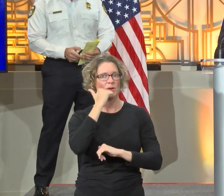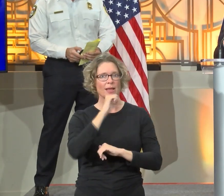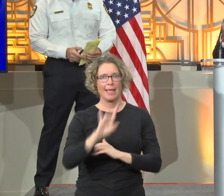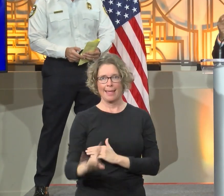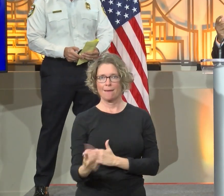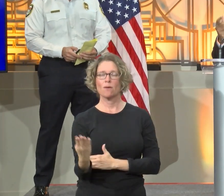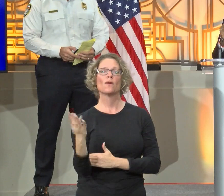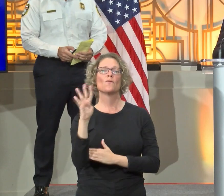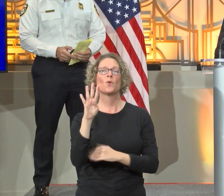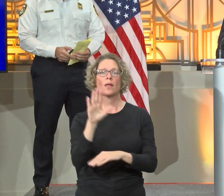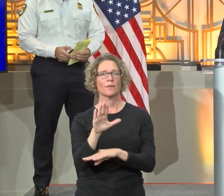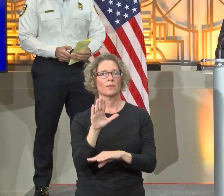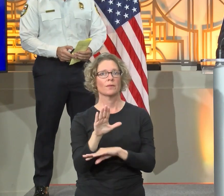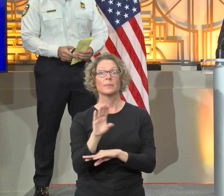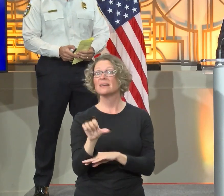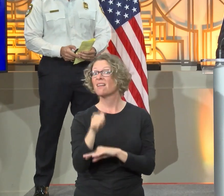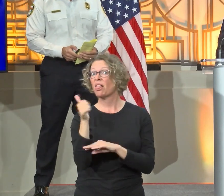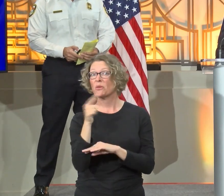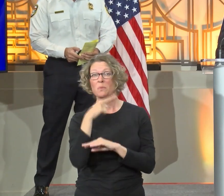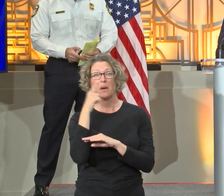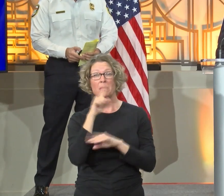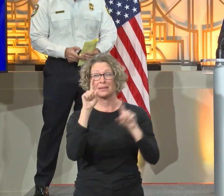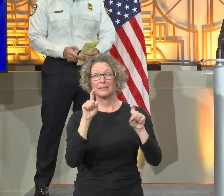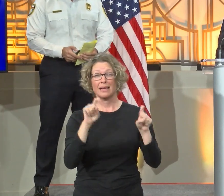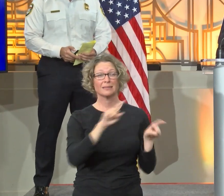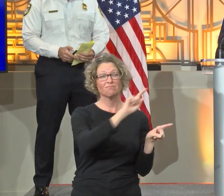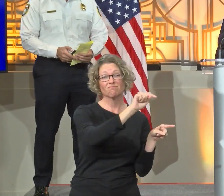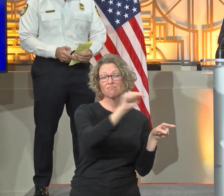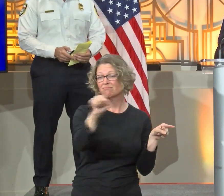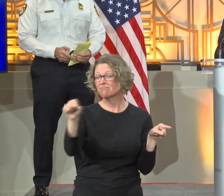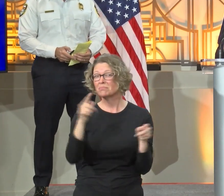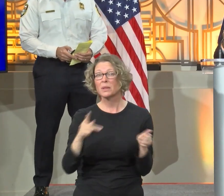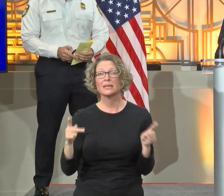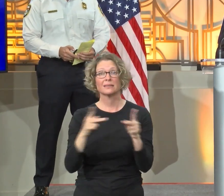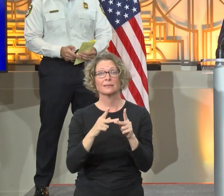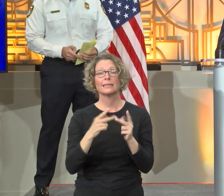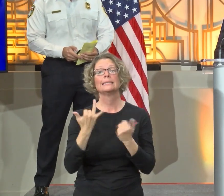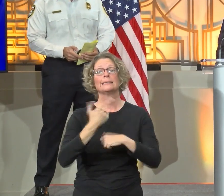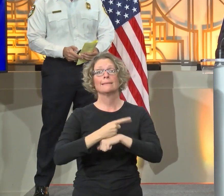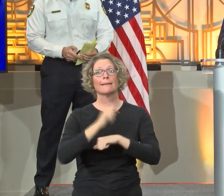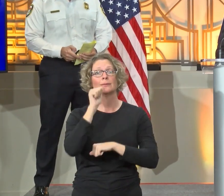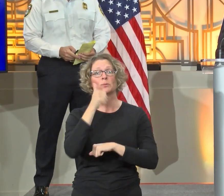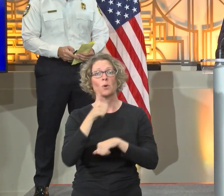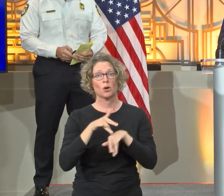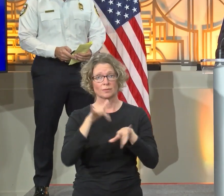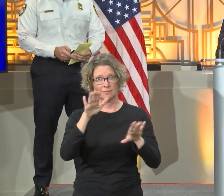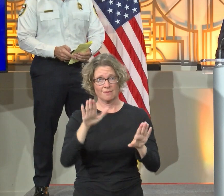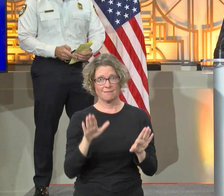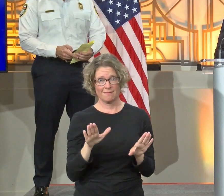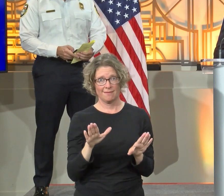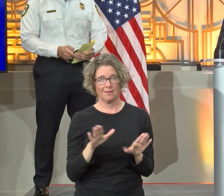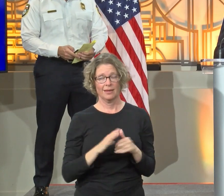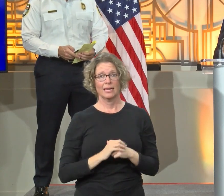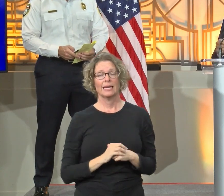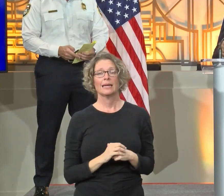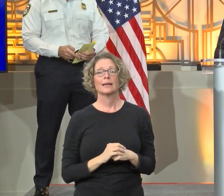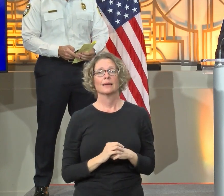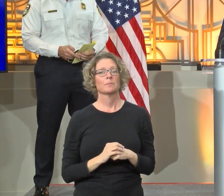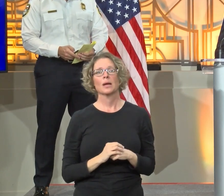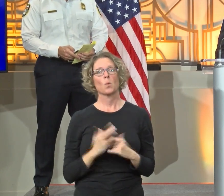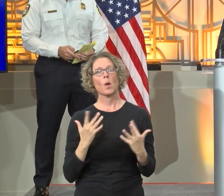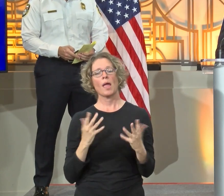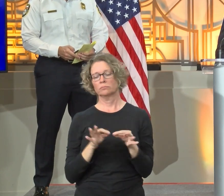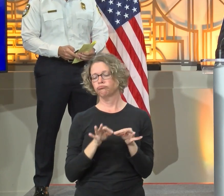Go to any of the other public testing sites today, tomorrow, Sunday. But don't